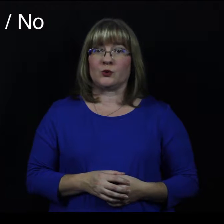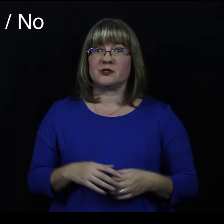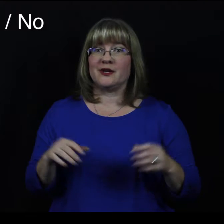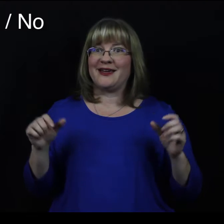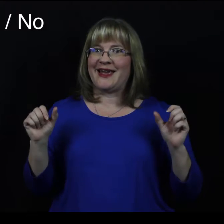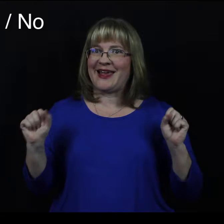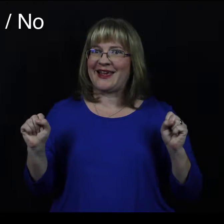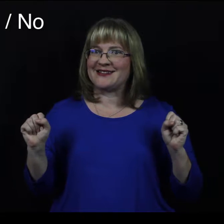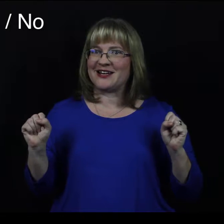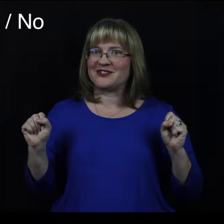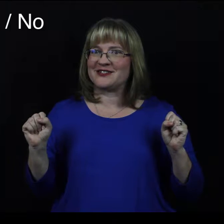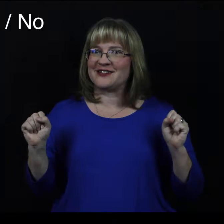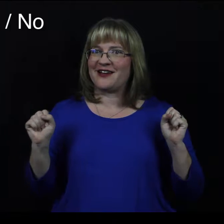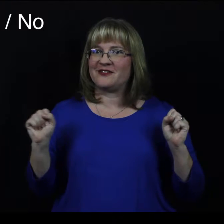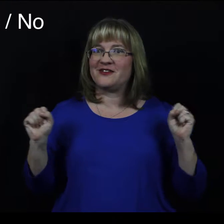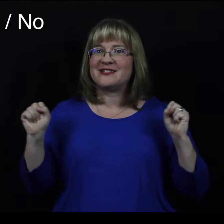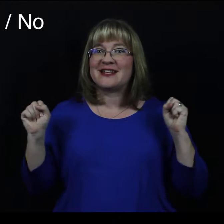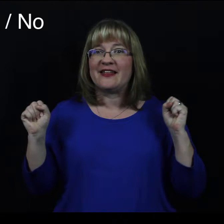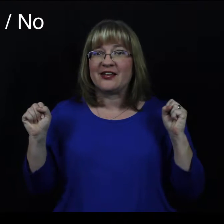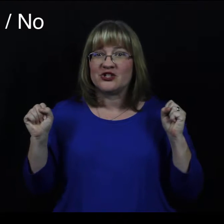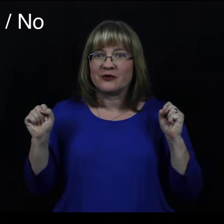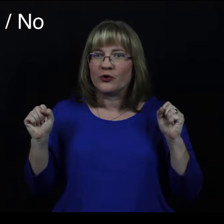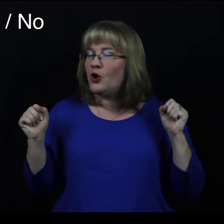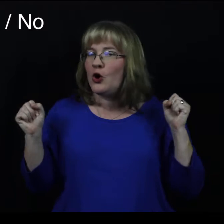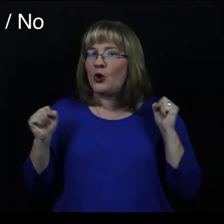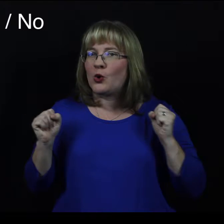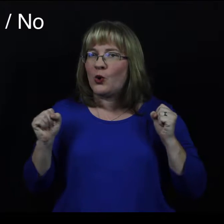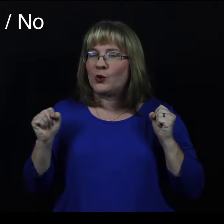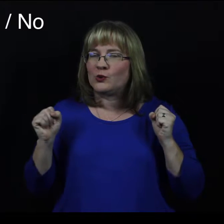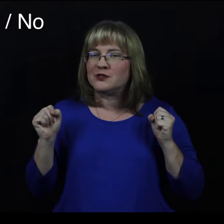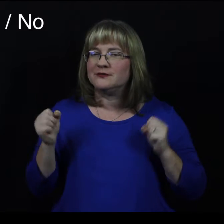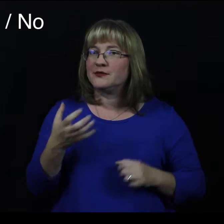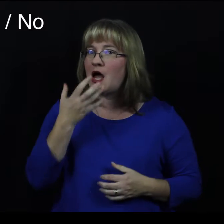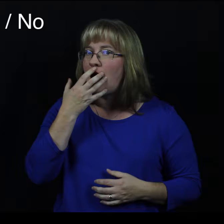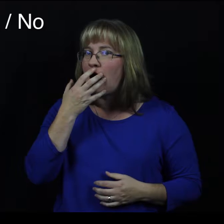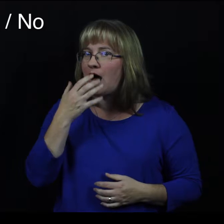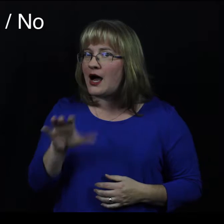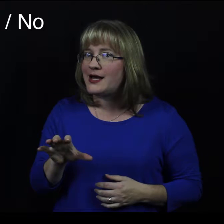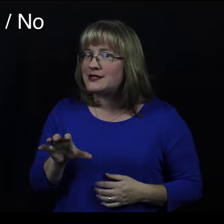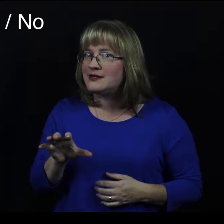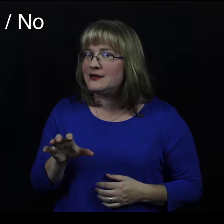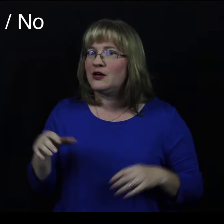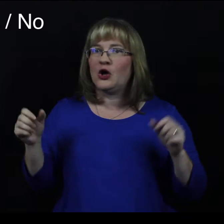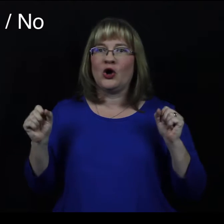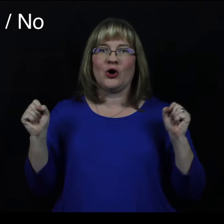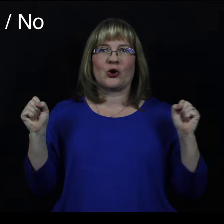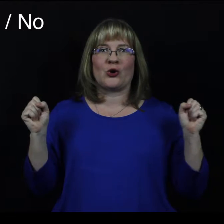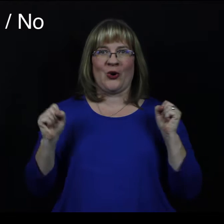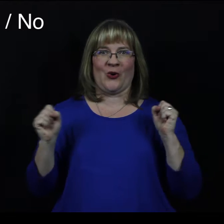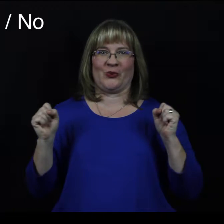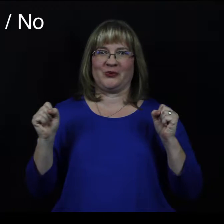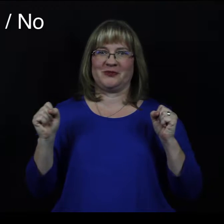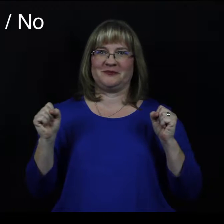Cold, hands out to the side and fists, and they shiver. Cold. Hot, cold.